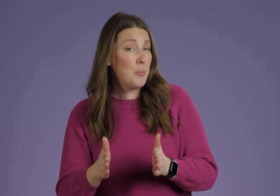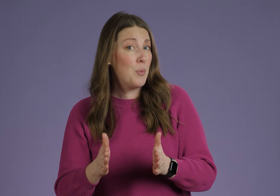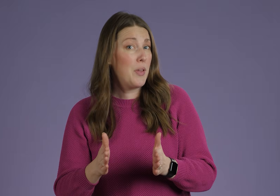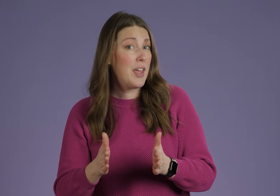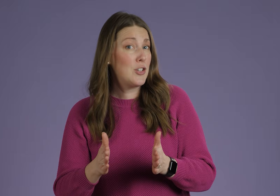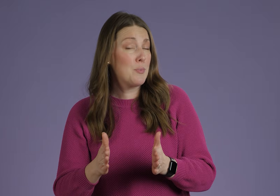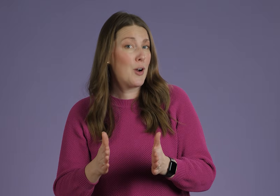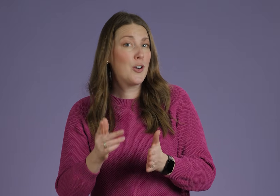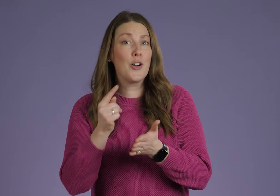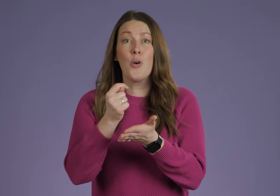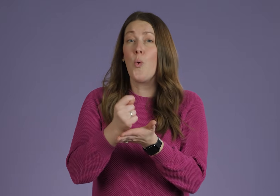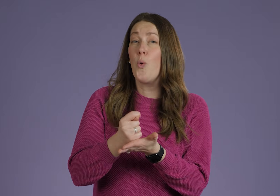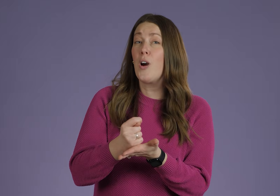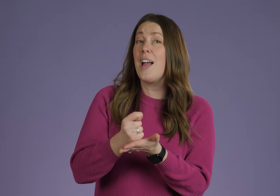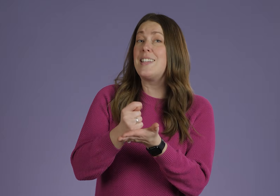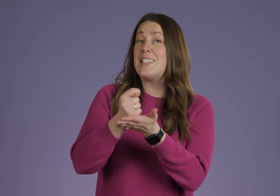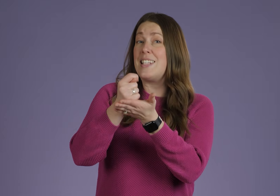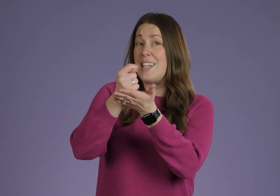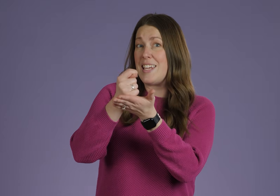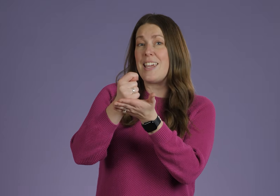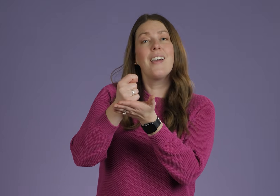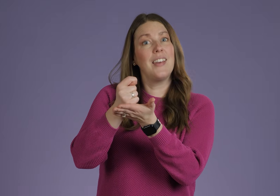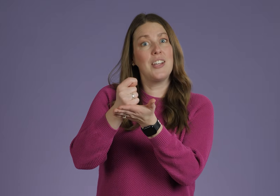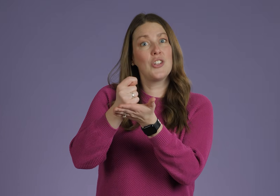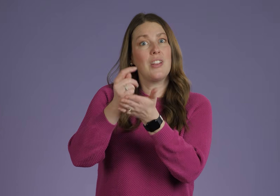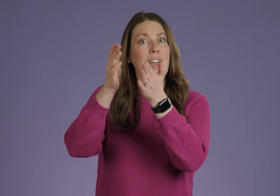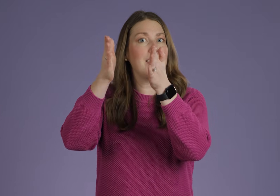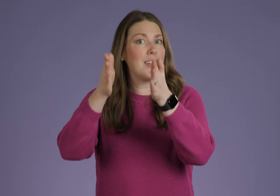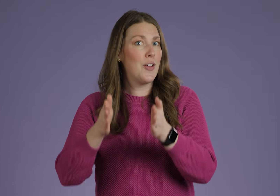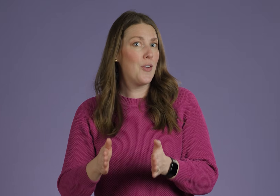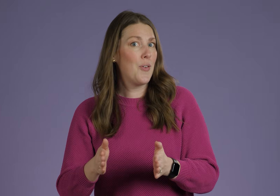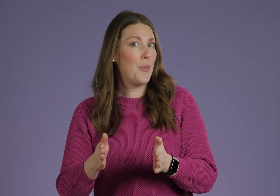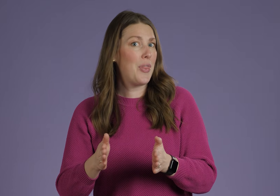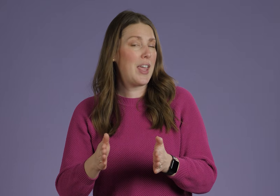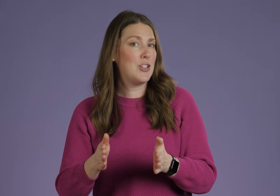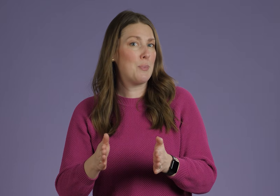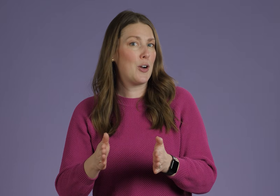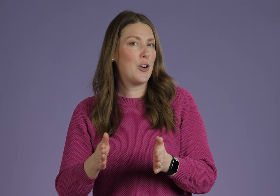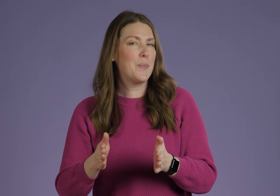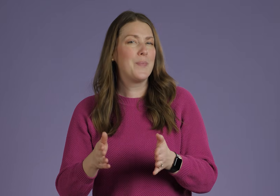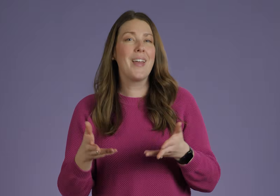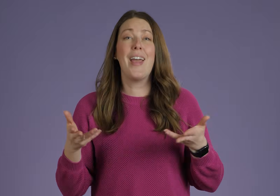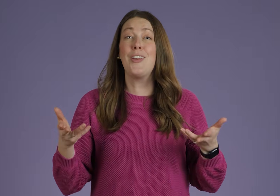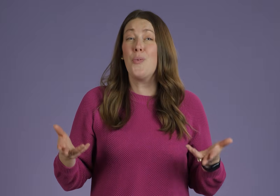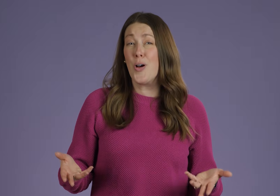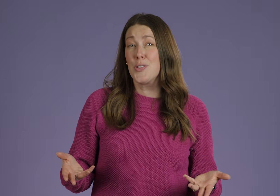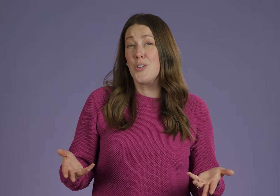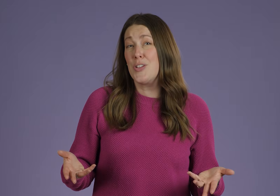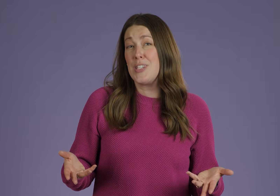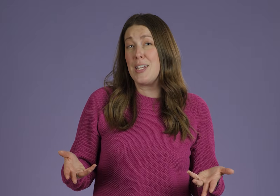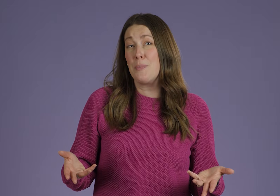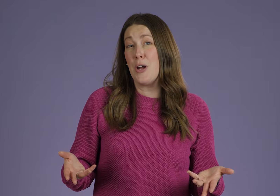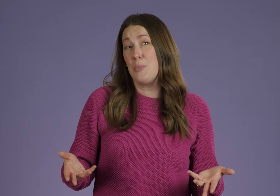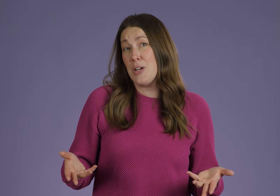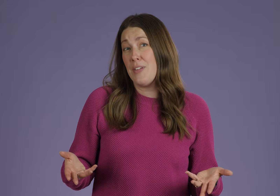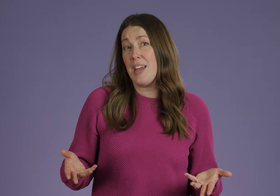with agent marker or a T initialized with the agent marker. And you also could see it